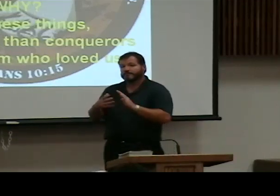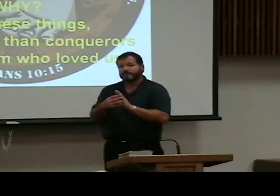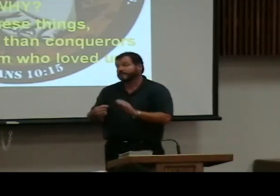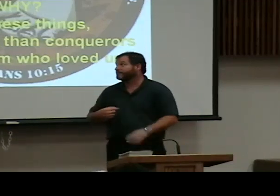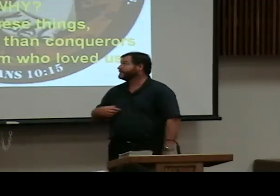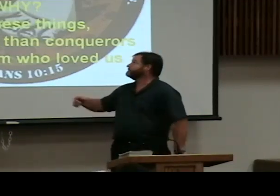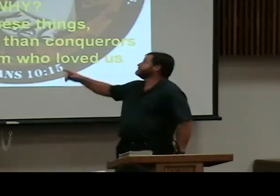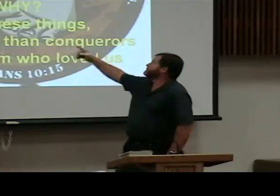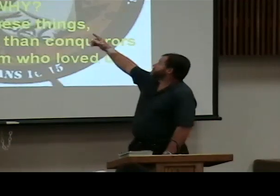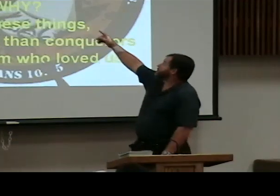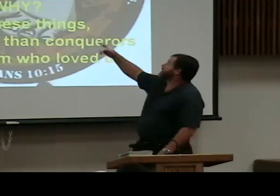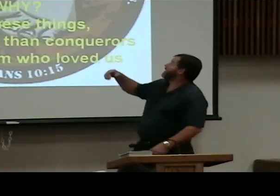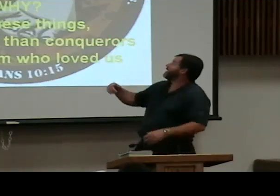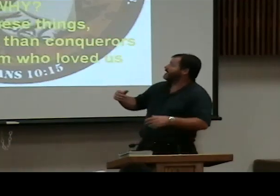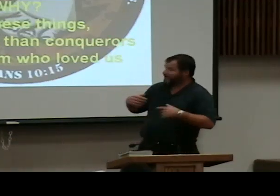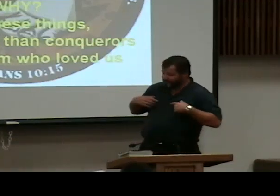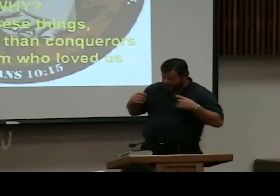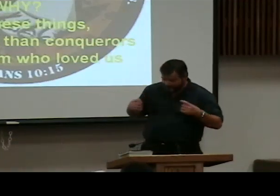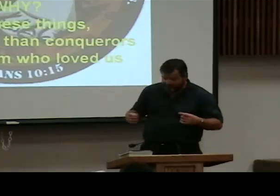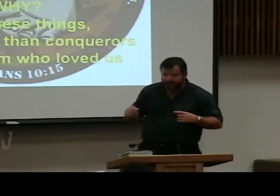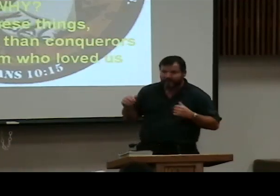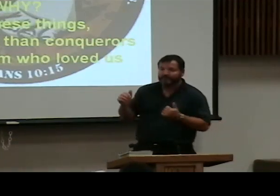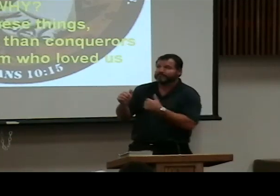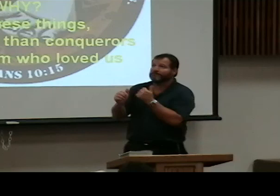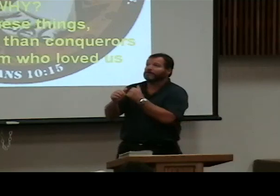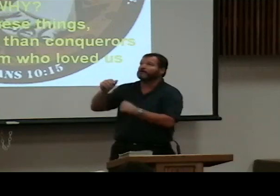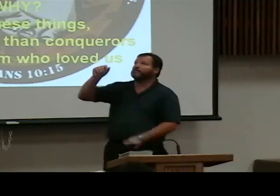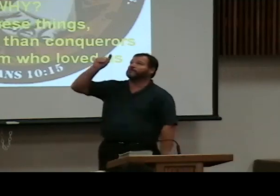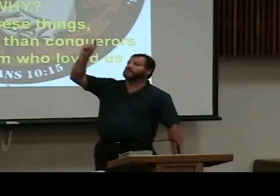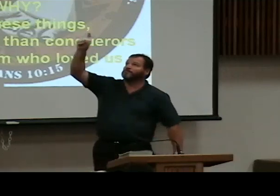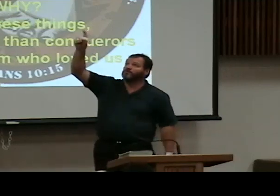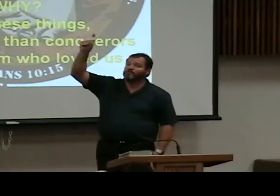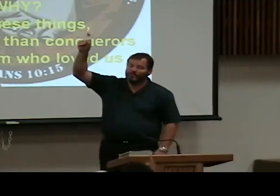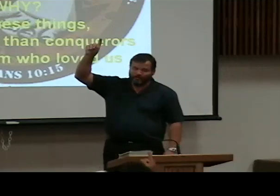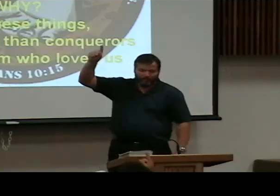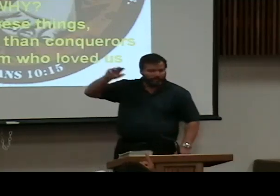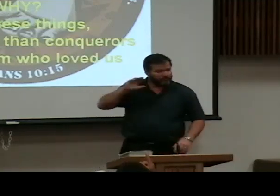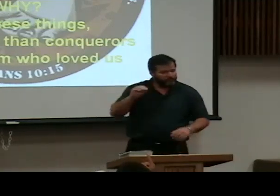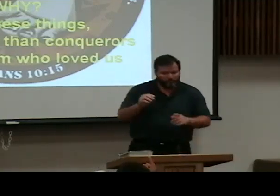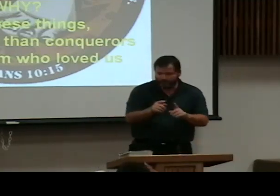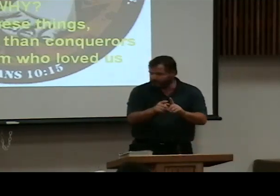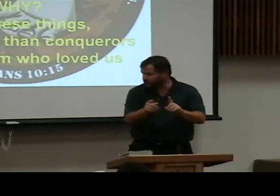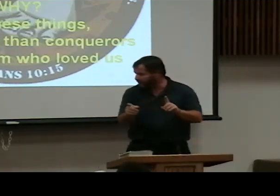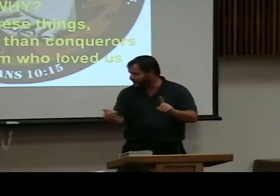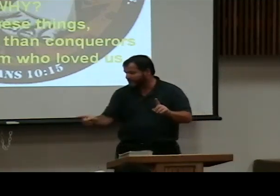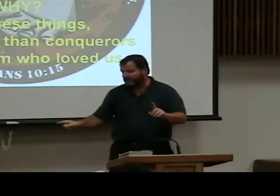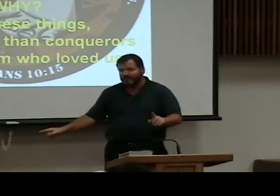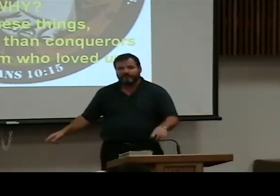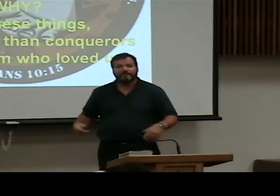This song, I love this song. I've decided to follow Jesus. No turning back.